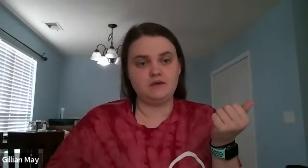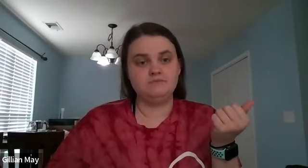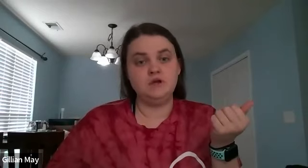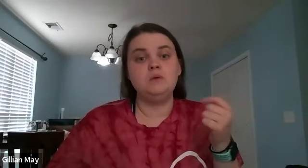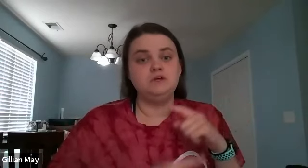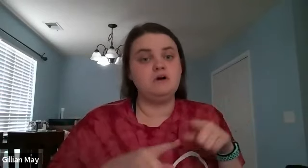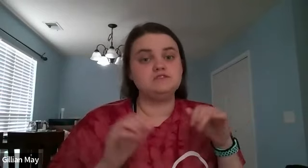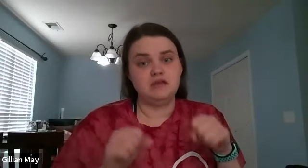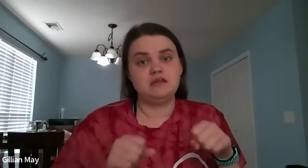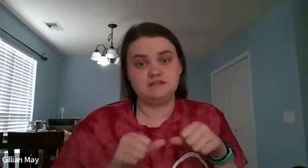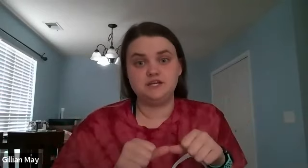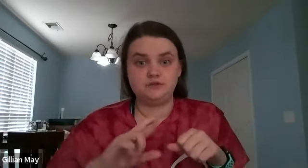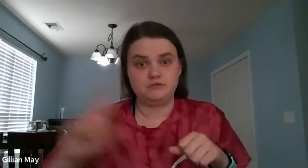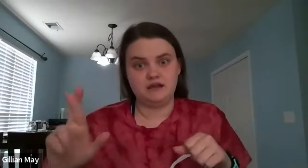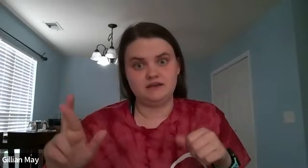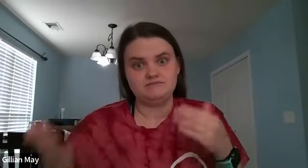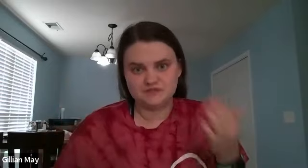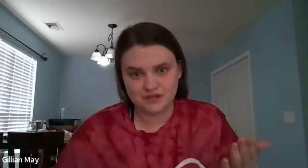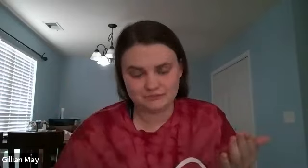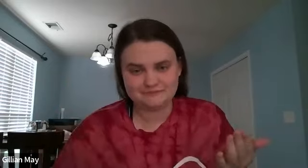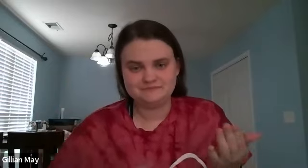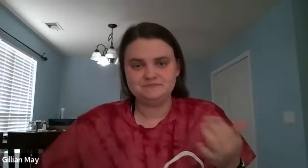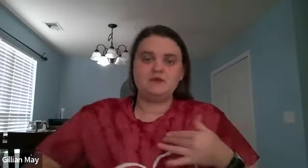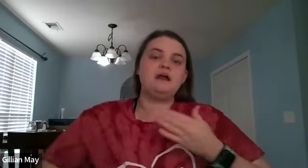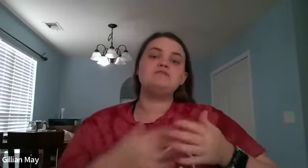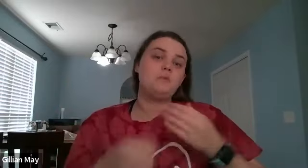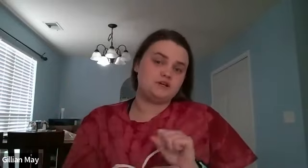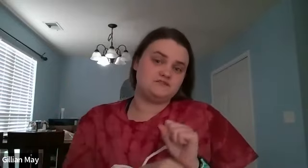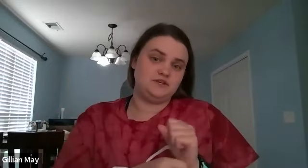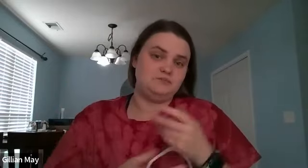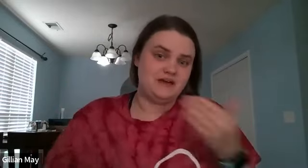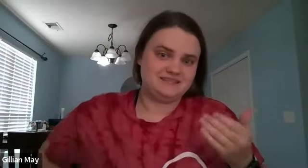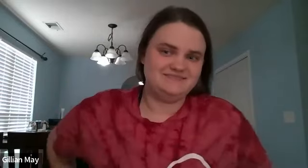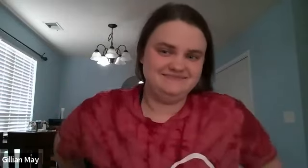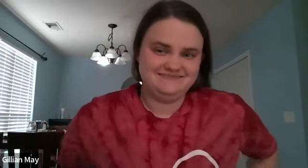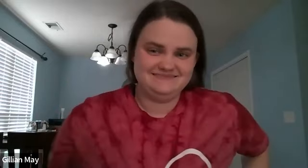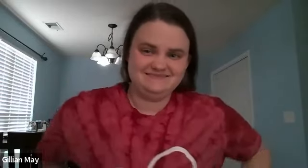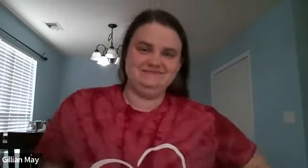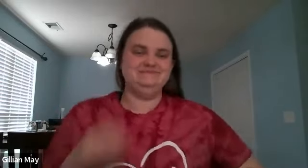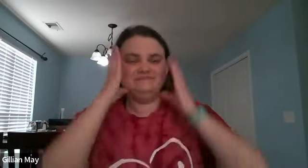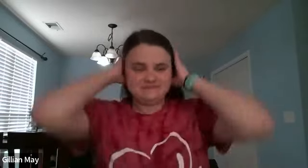But you also can continue with your right hand. So whatever works for you best.